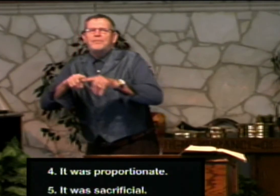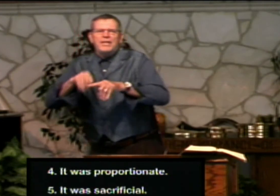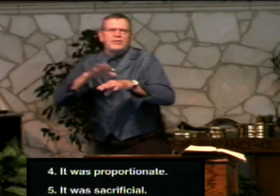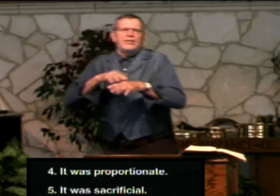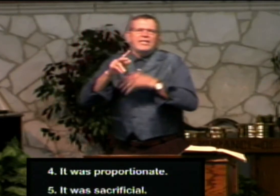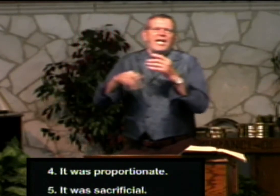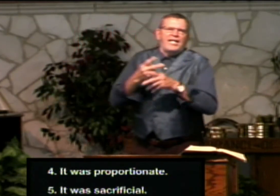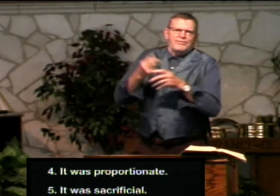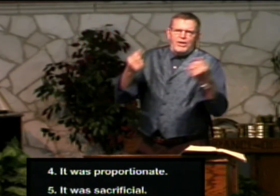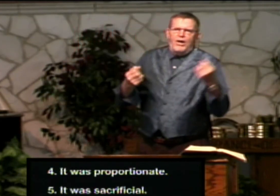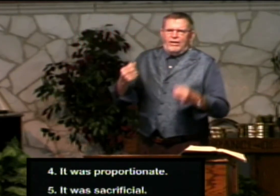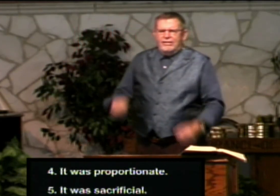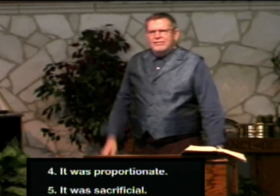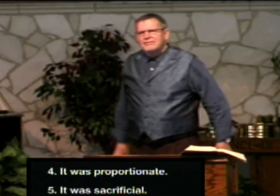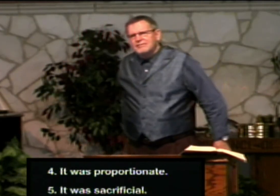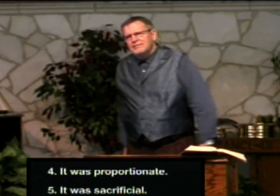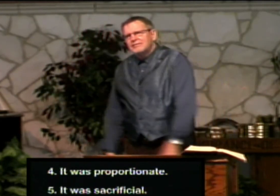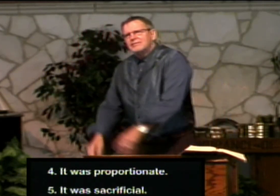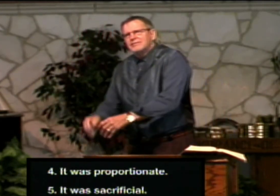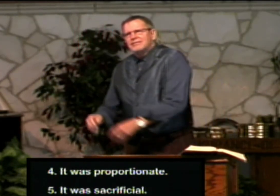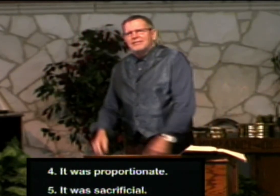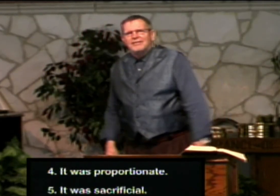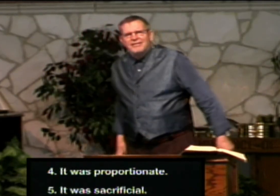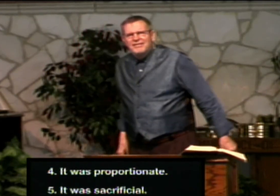Oh, it depends on the kind of car.